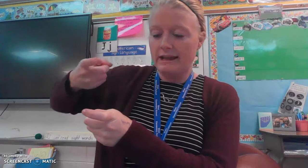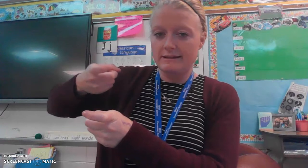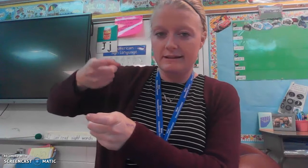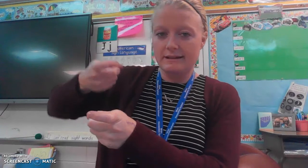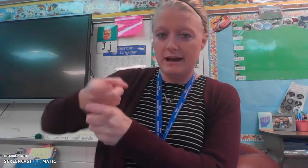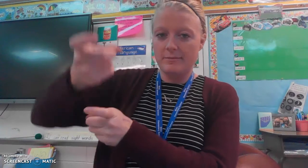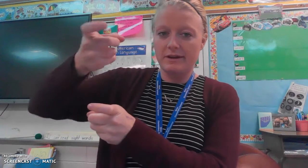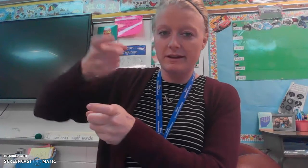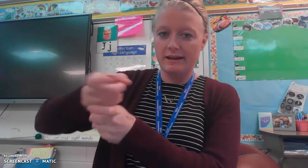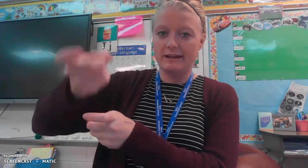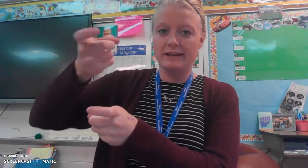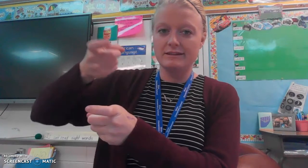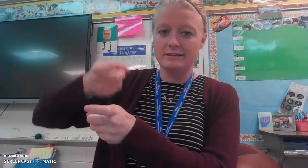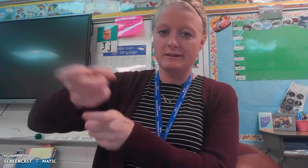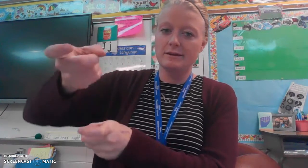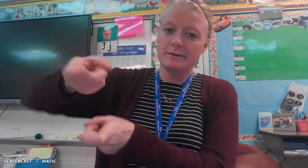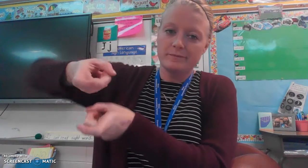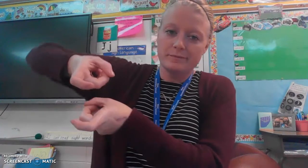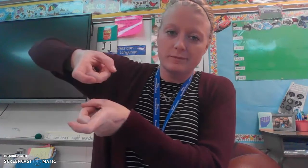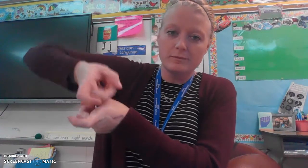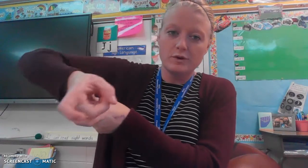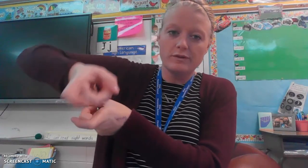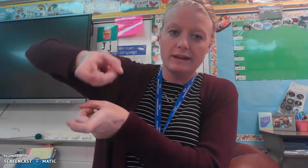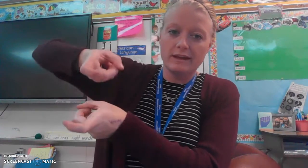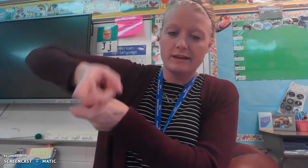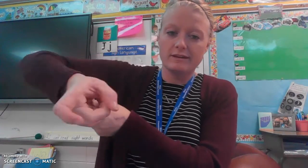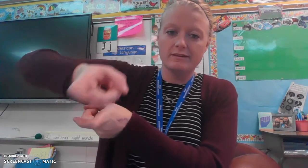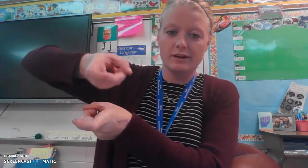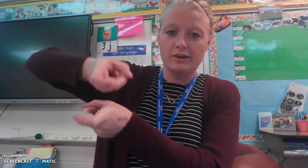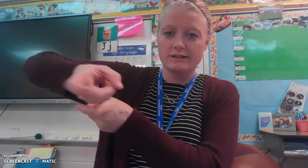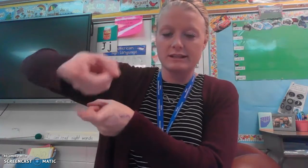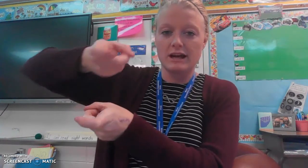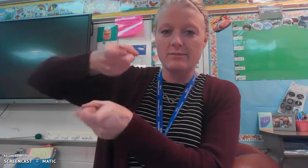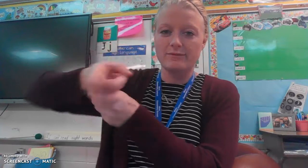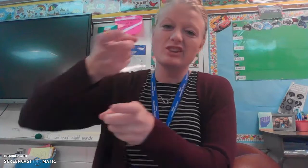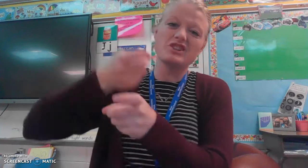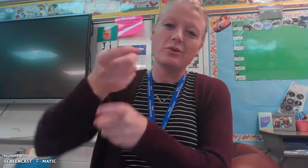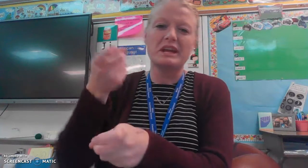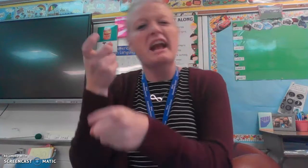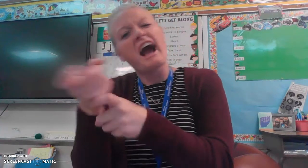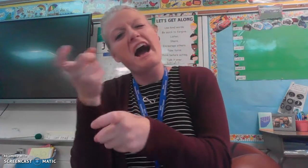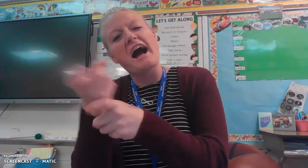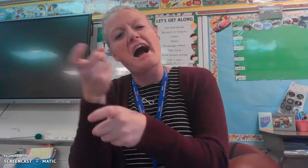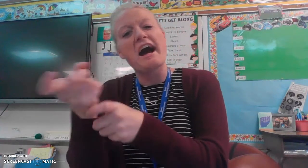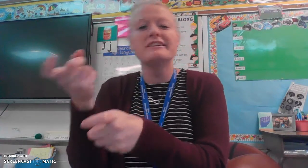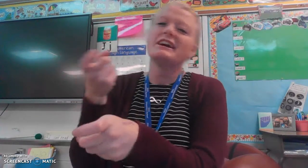hand is on top, and it's moving across the top. You're joking. Ha ha ha.